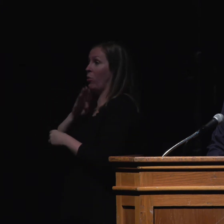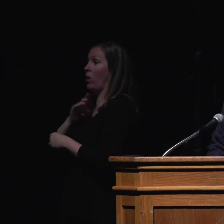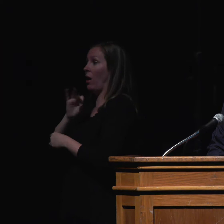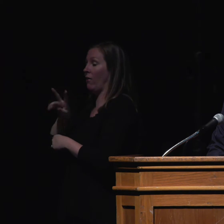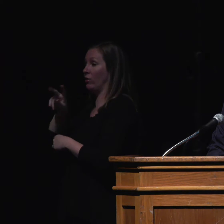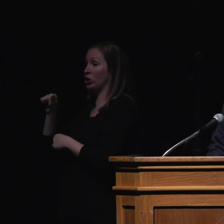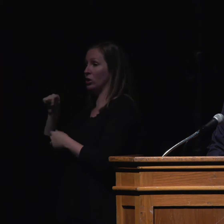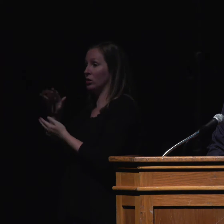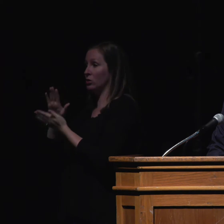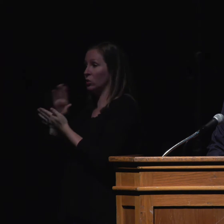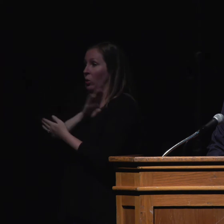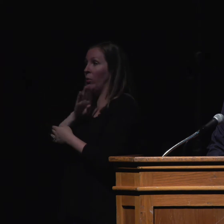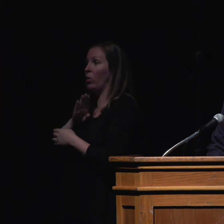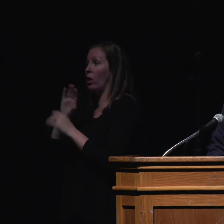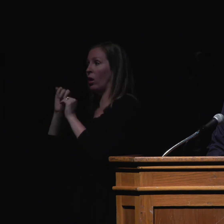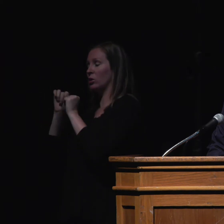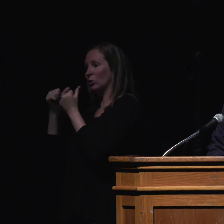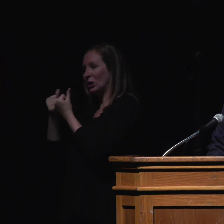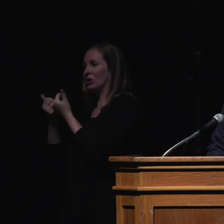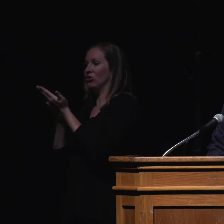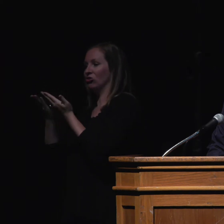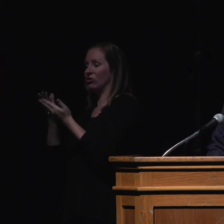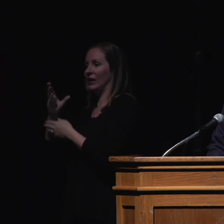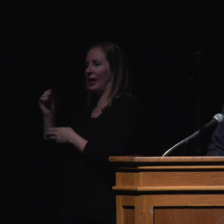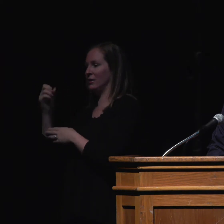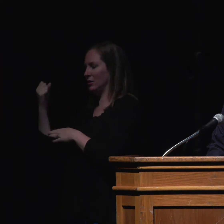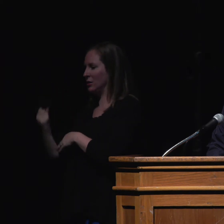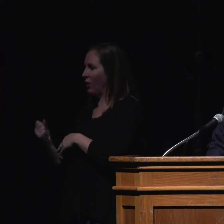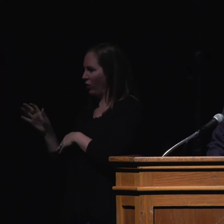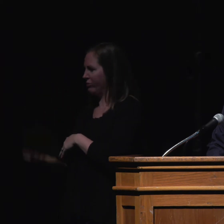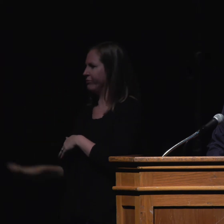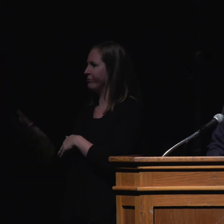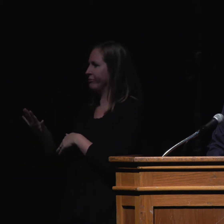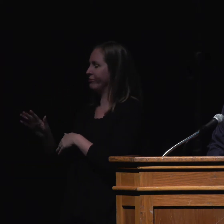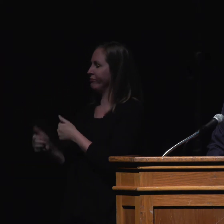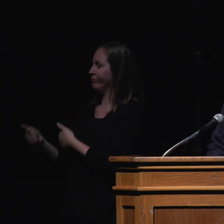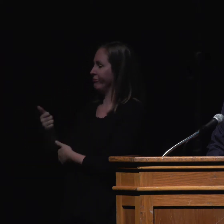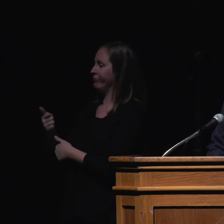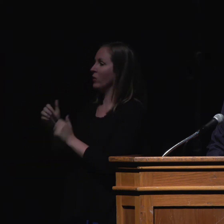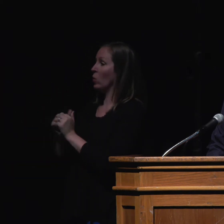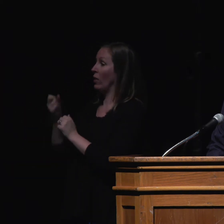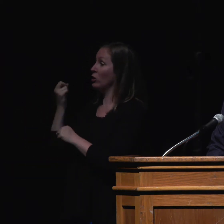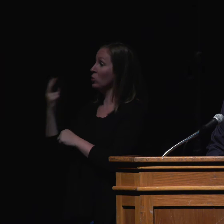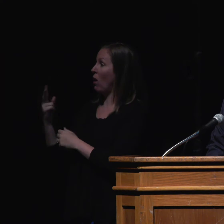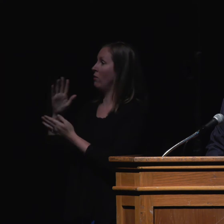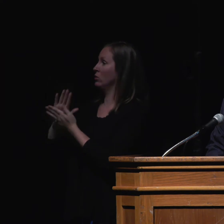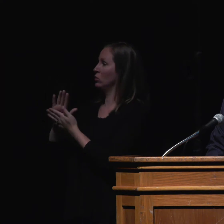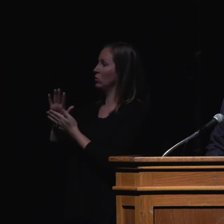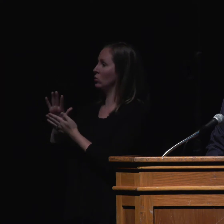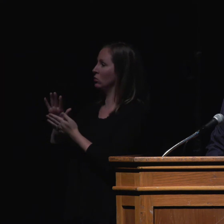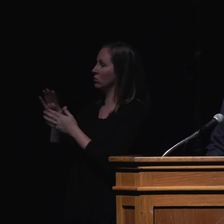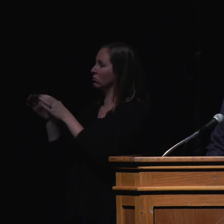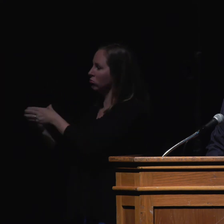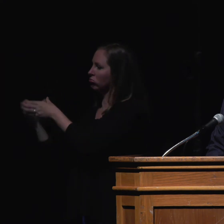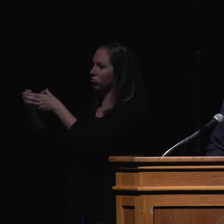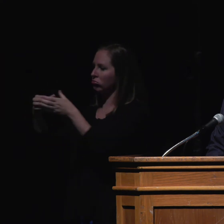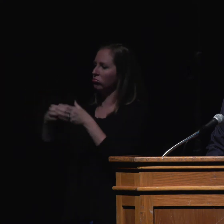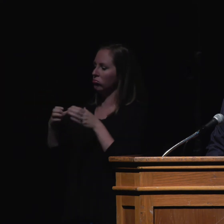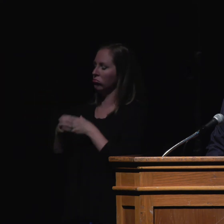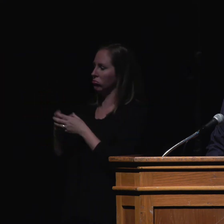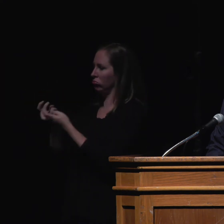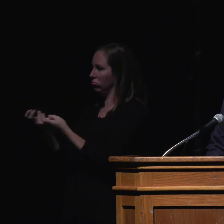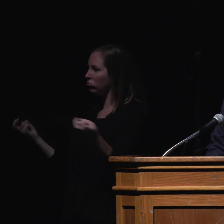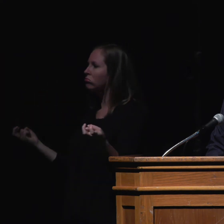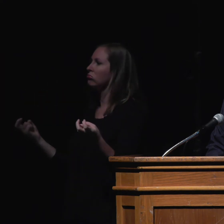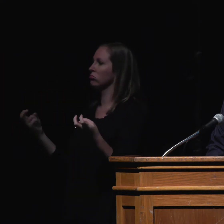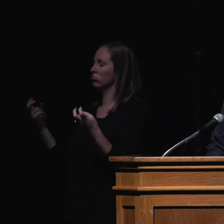Virginia School Board Association, serving as the Southern Region Chair with 12 school divisions, on the Executive Committee of